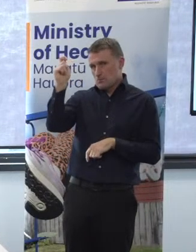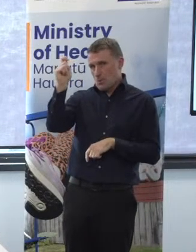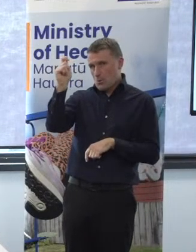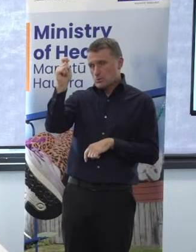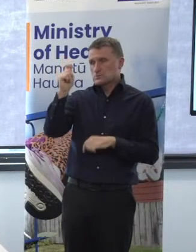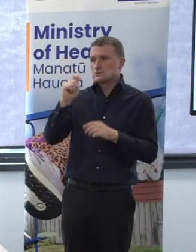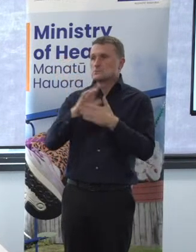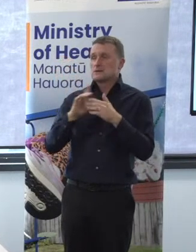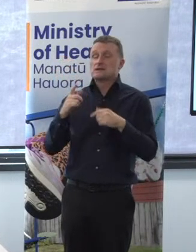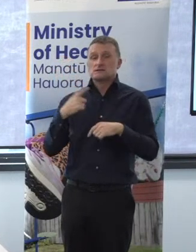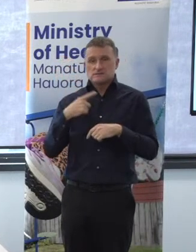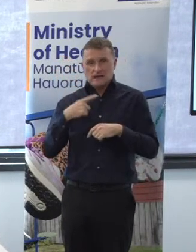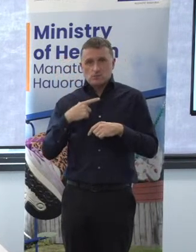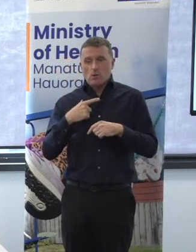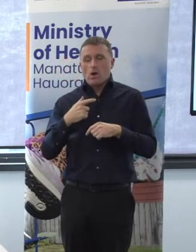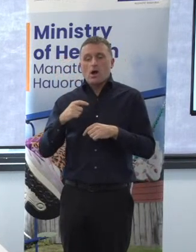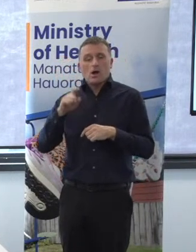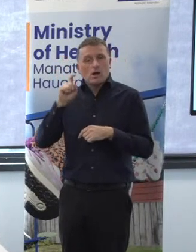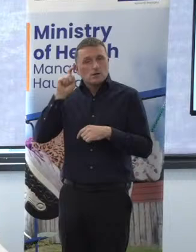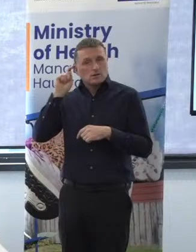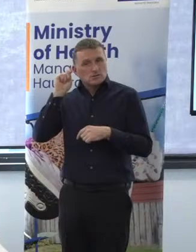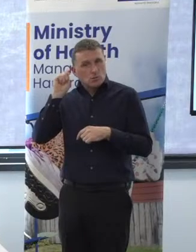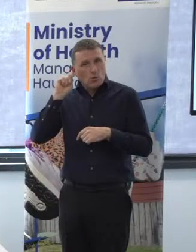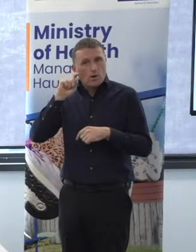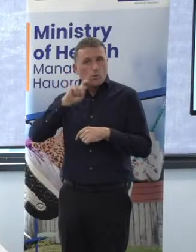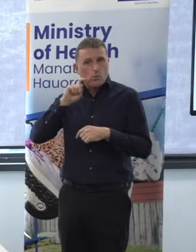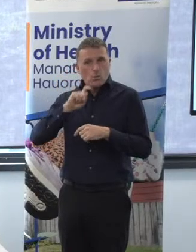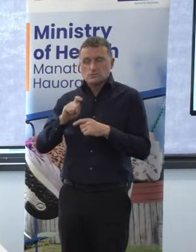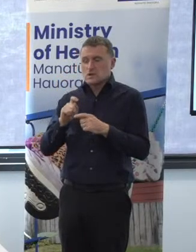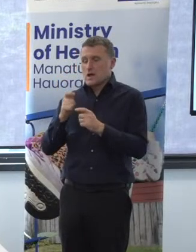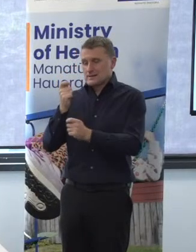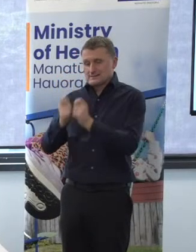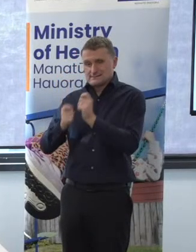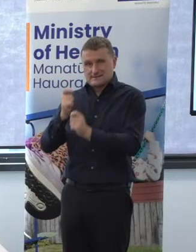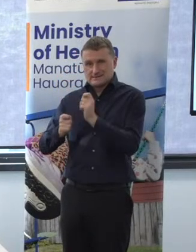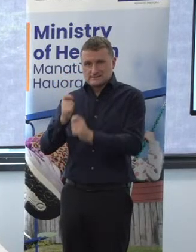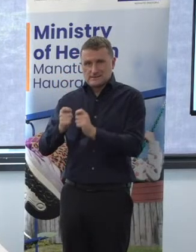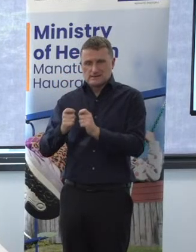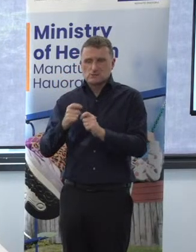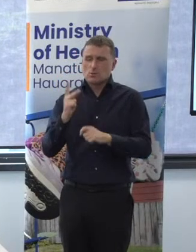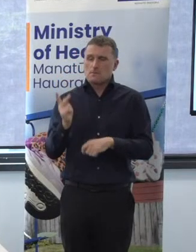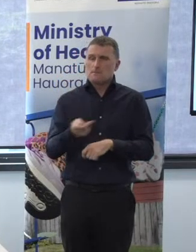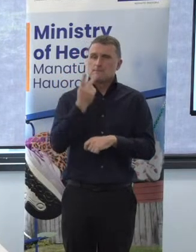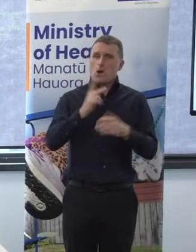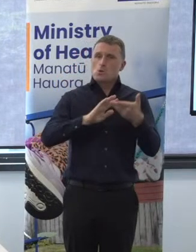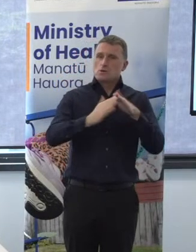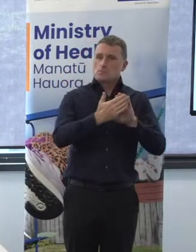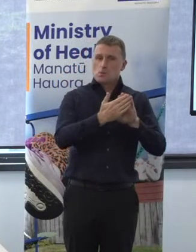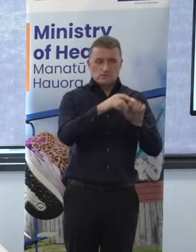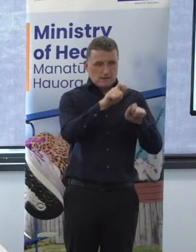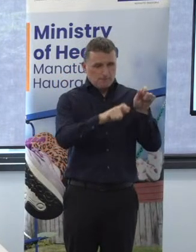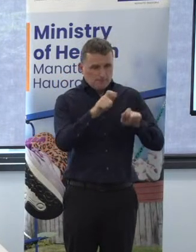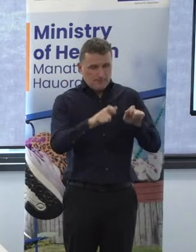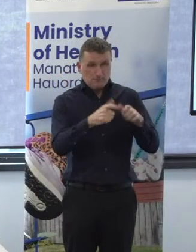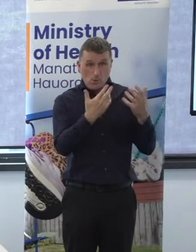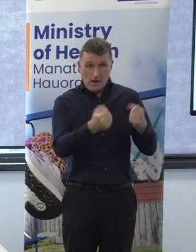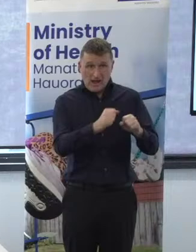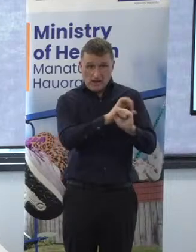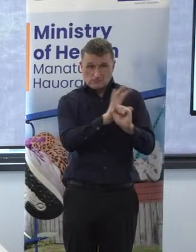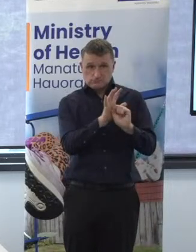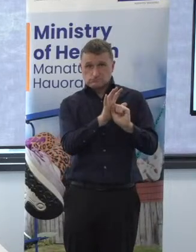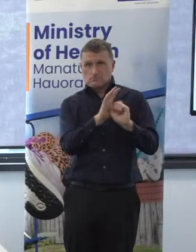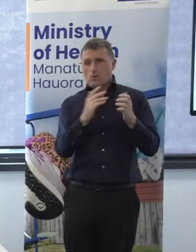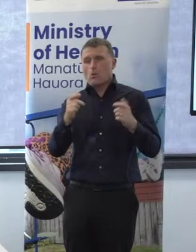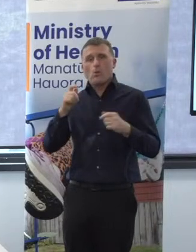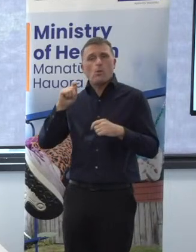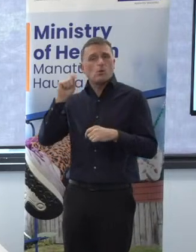of doesn't rely on people's compliance with the testing, and it tends to have less ascertainment bias. So in terms